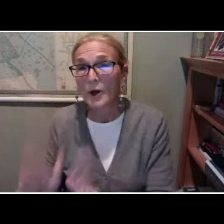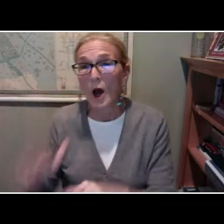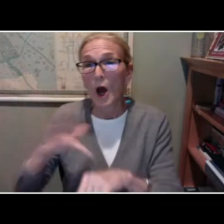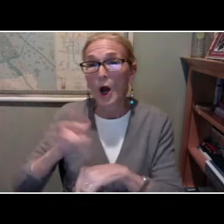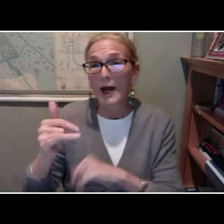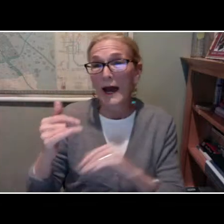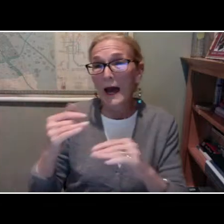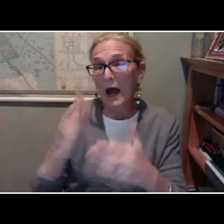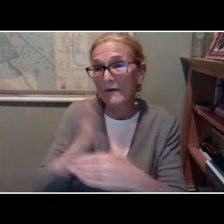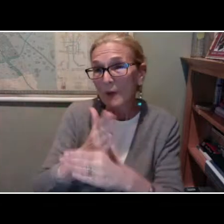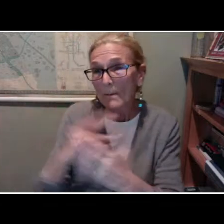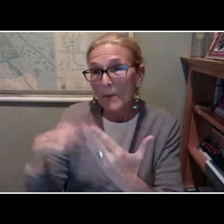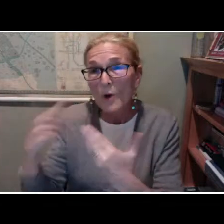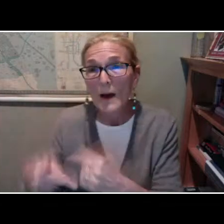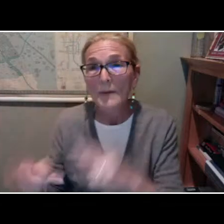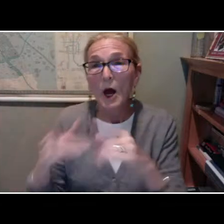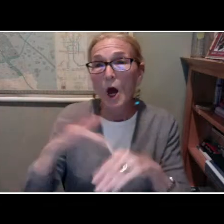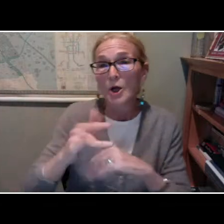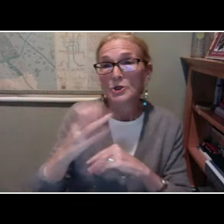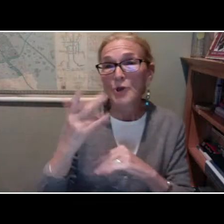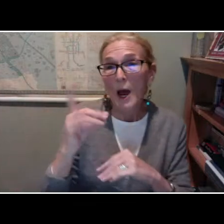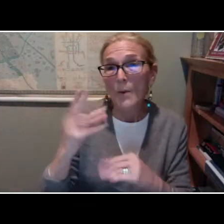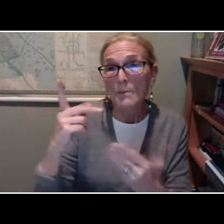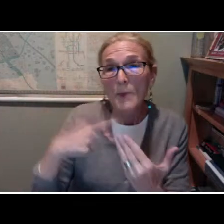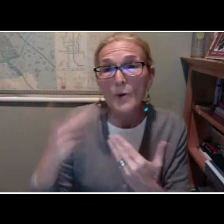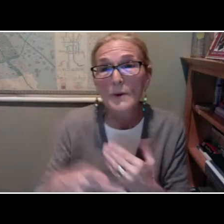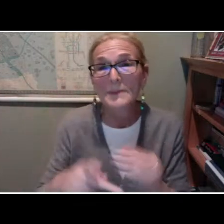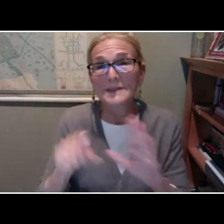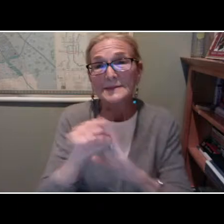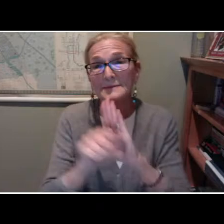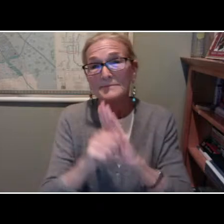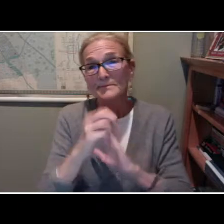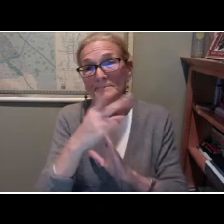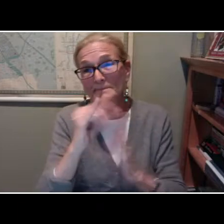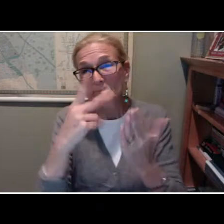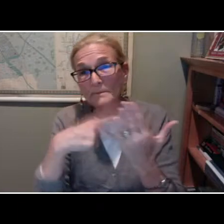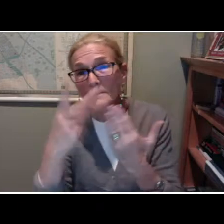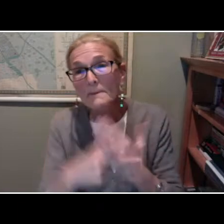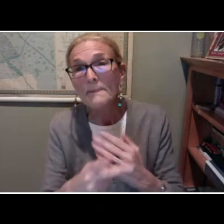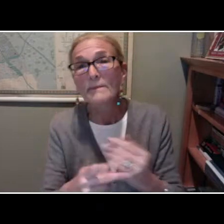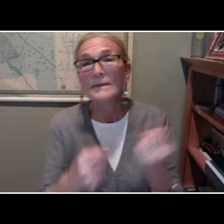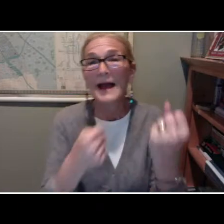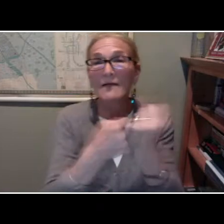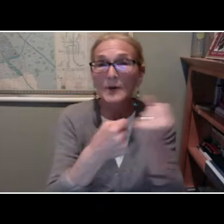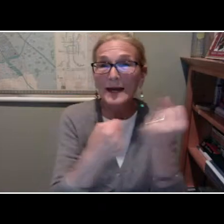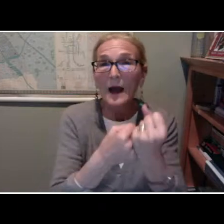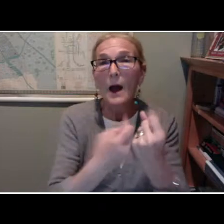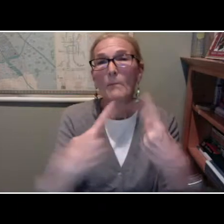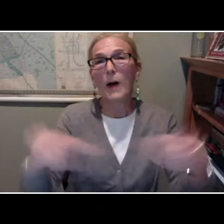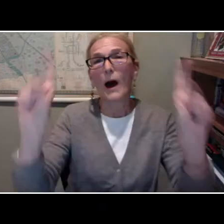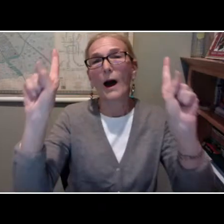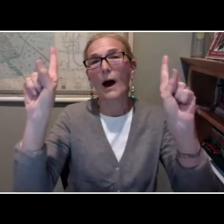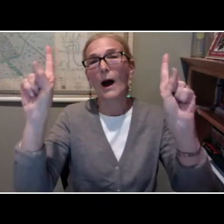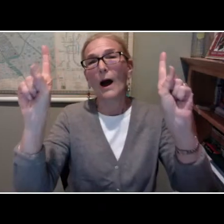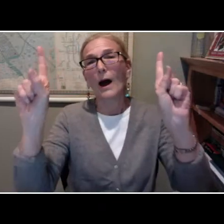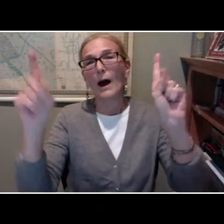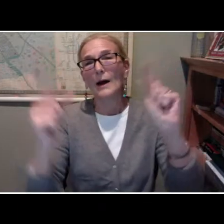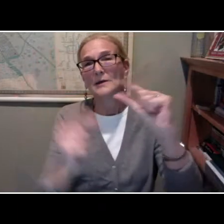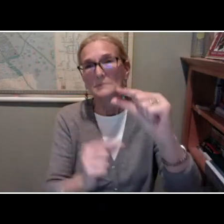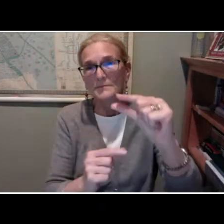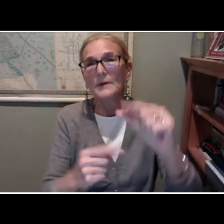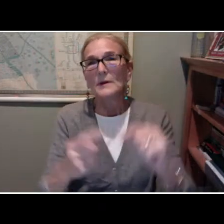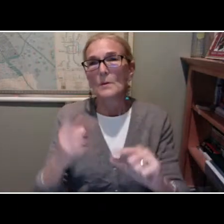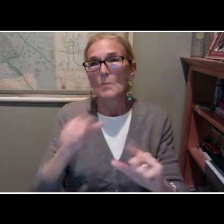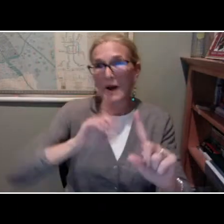hospital, audiology, medical specialists, policymakers, early intervention programs, early childhood programs, state EDI